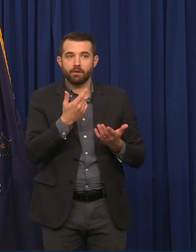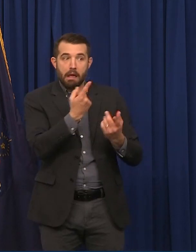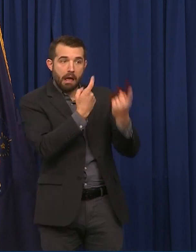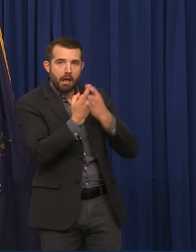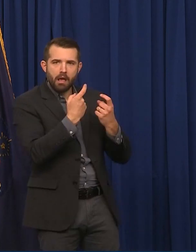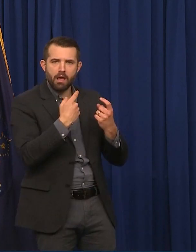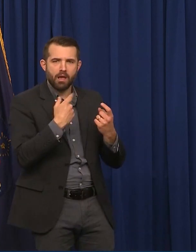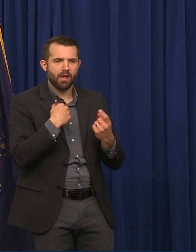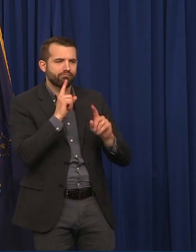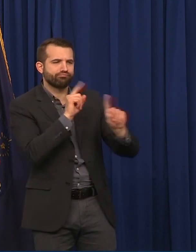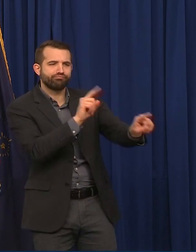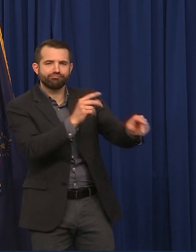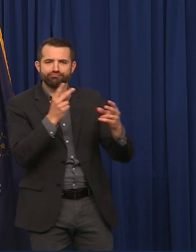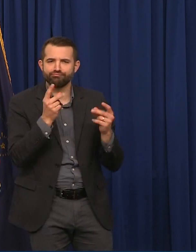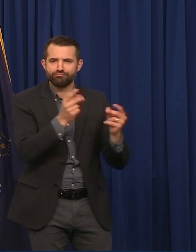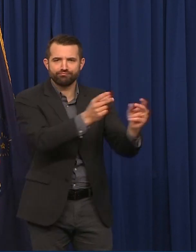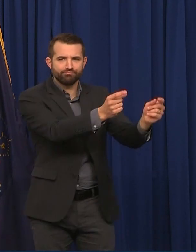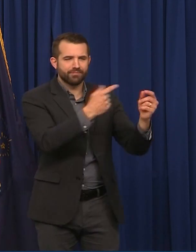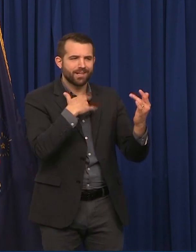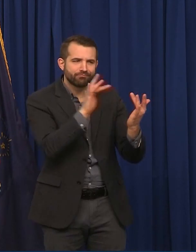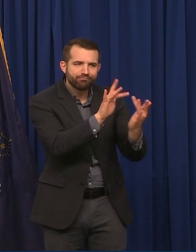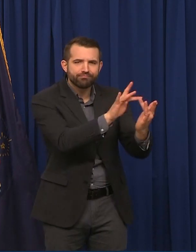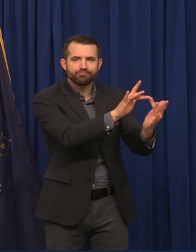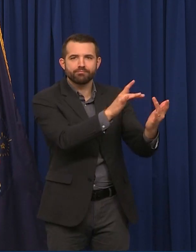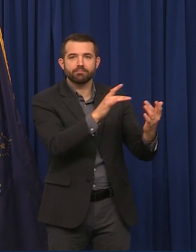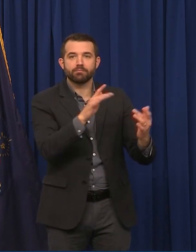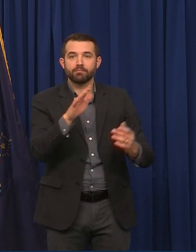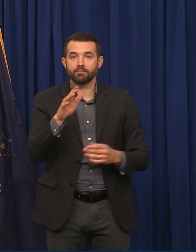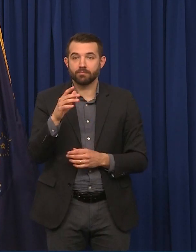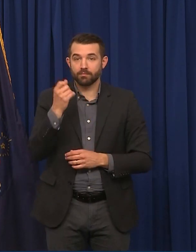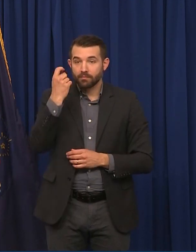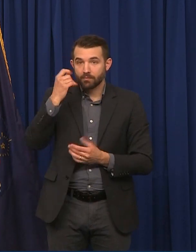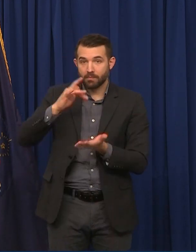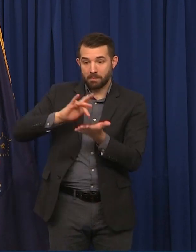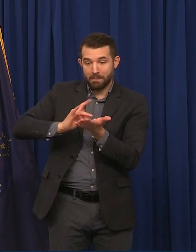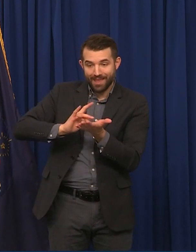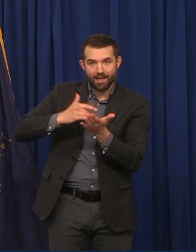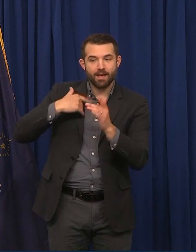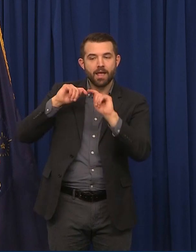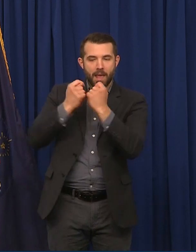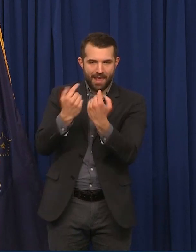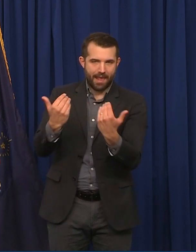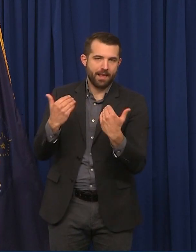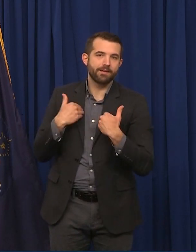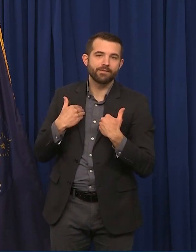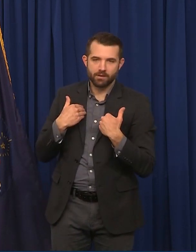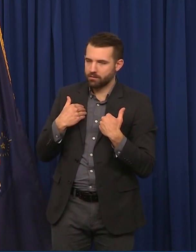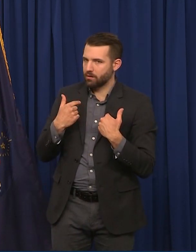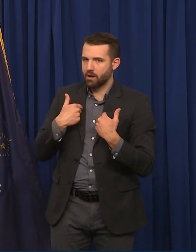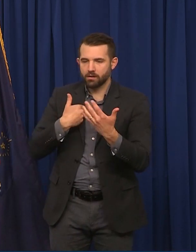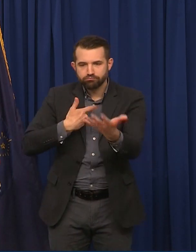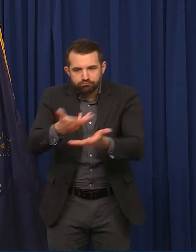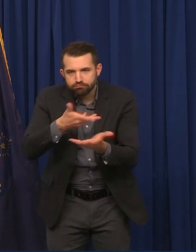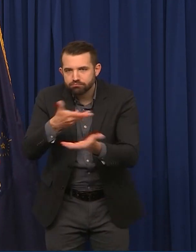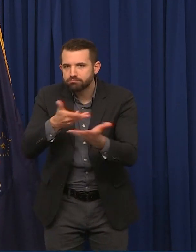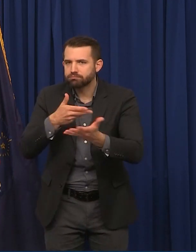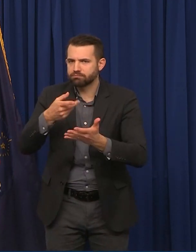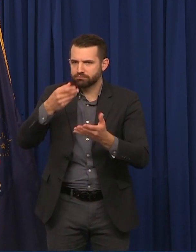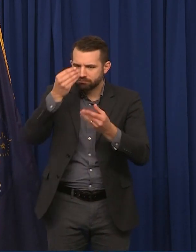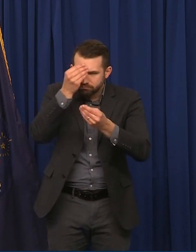questions for us. So we've met with their medical team as well to make sure that their medical team was up to date on the latest